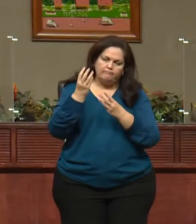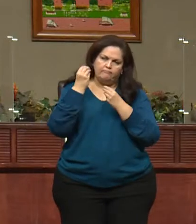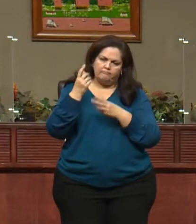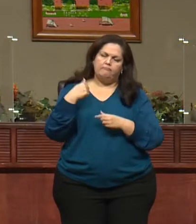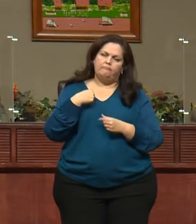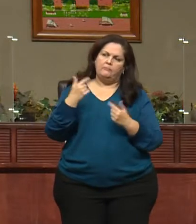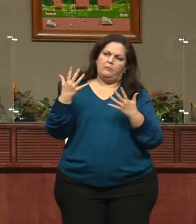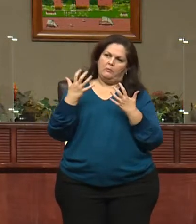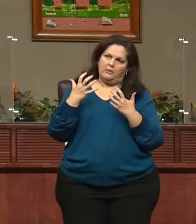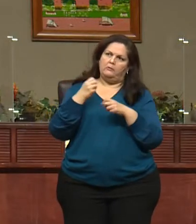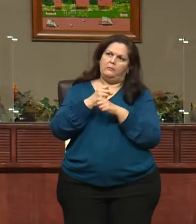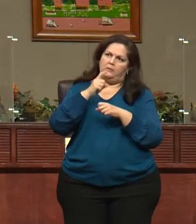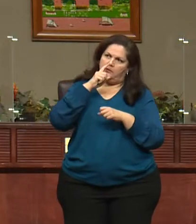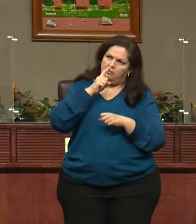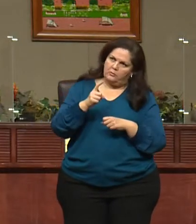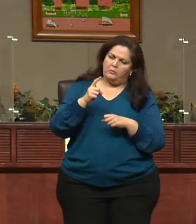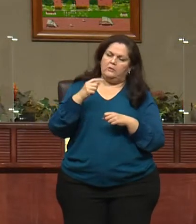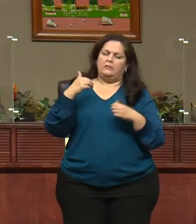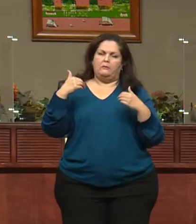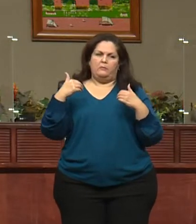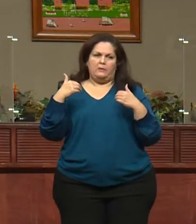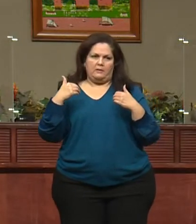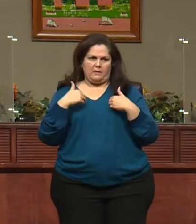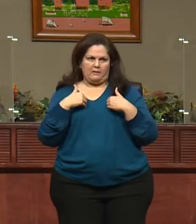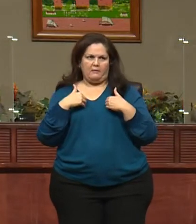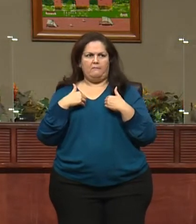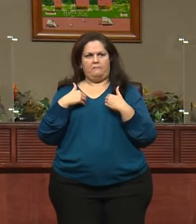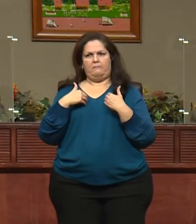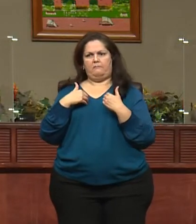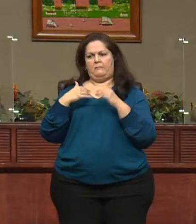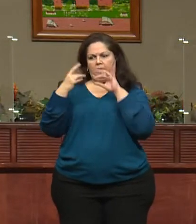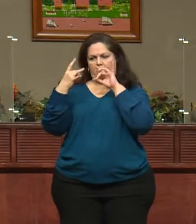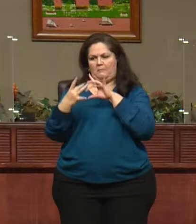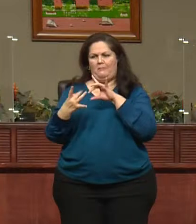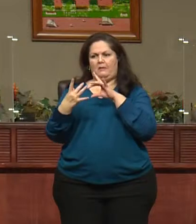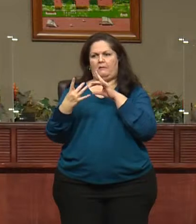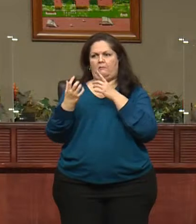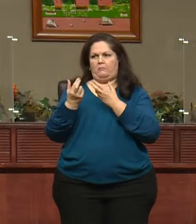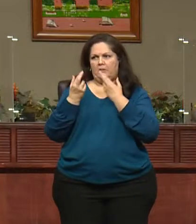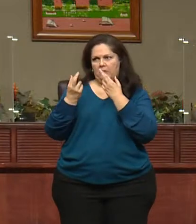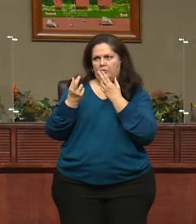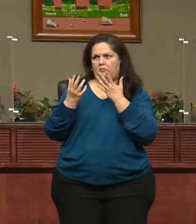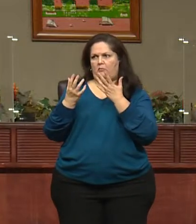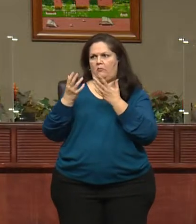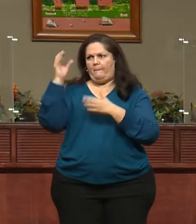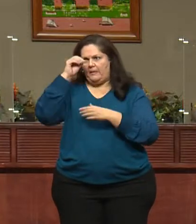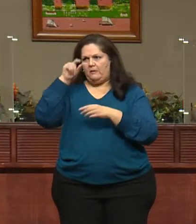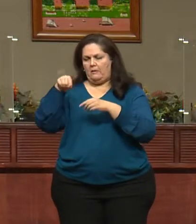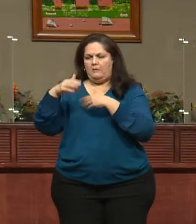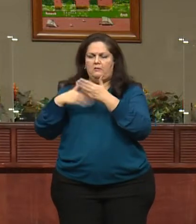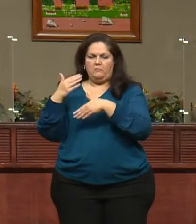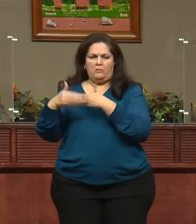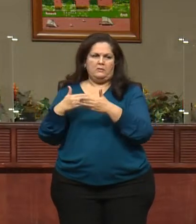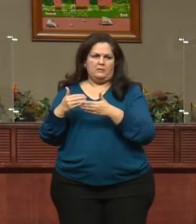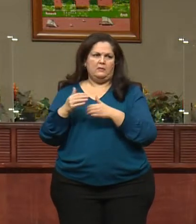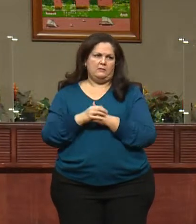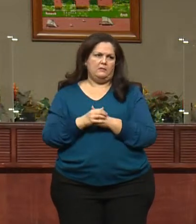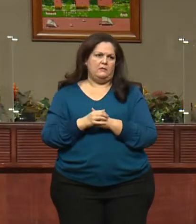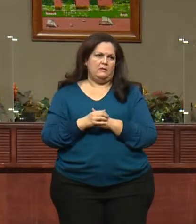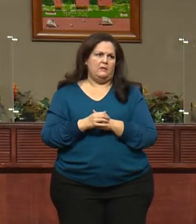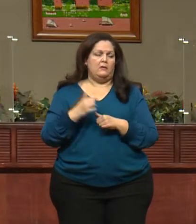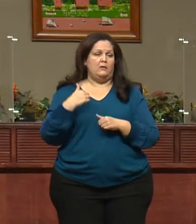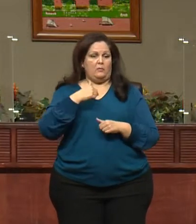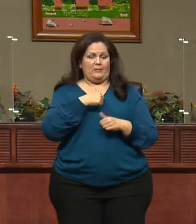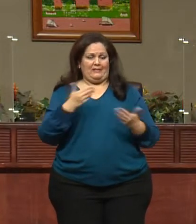to ensure that we have a voice in this process. After all, we all live in local communities. We're